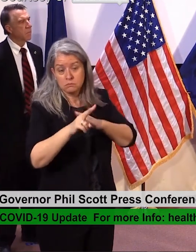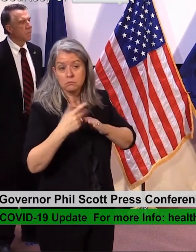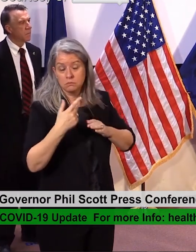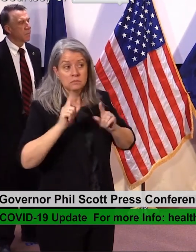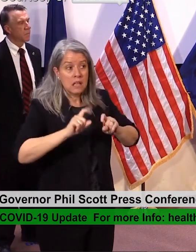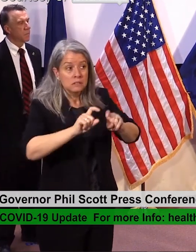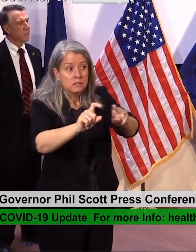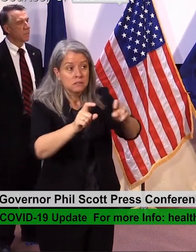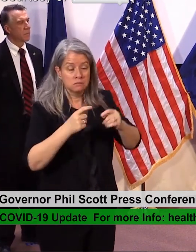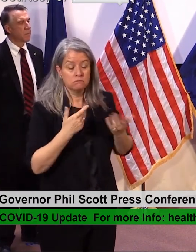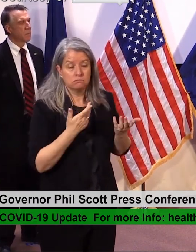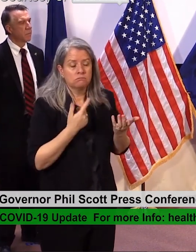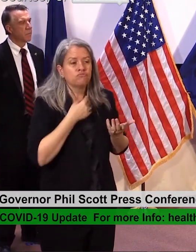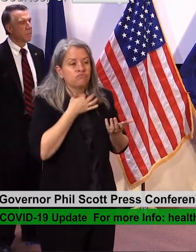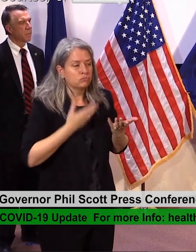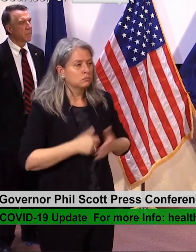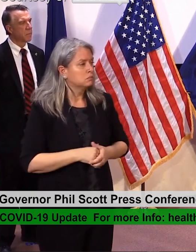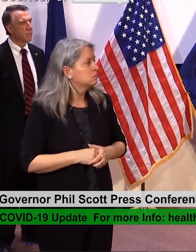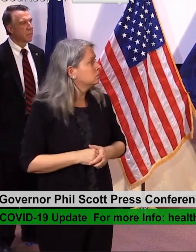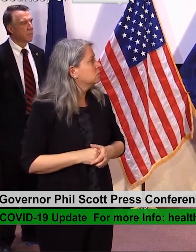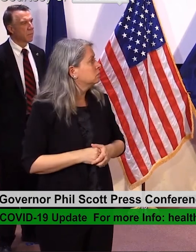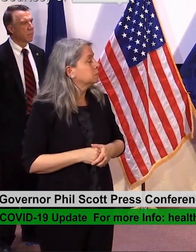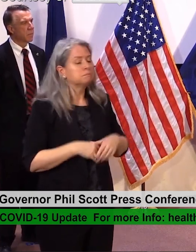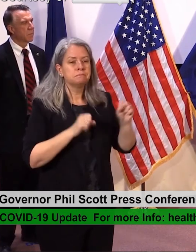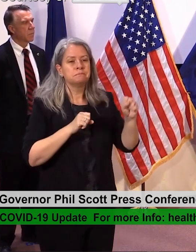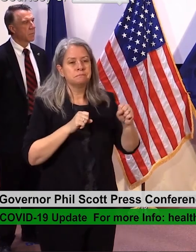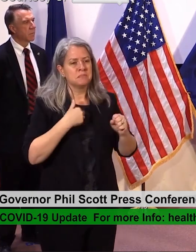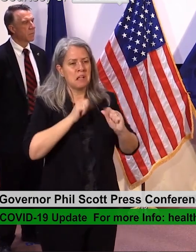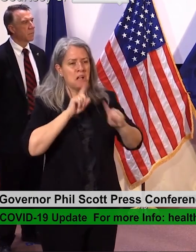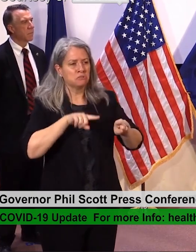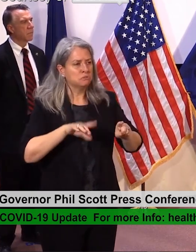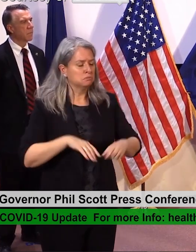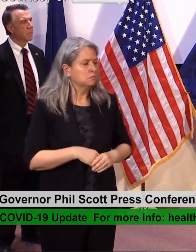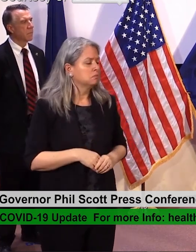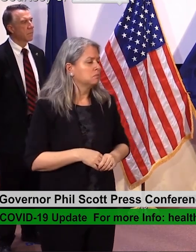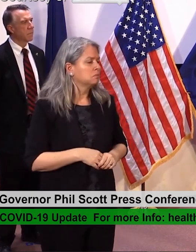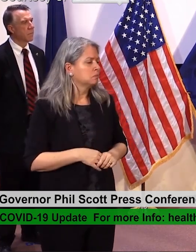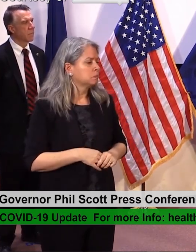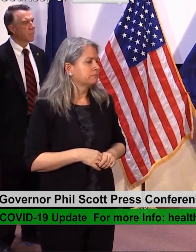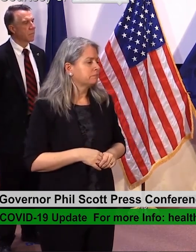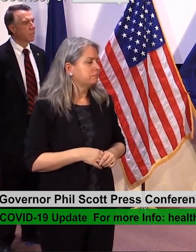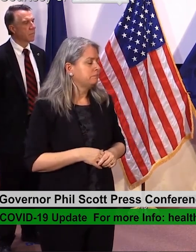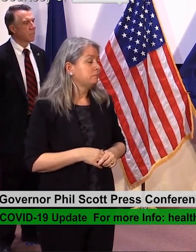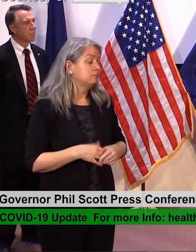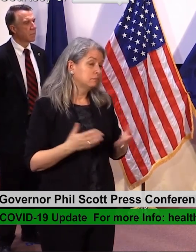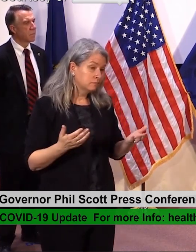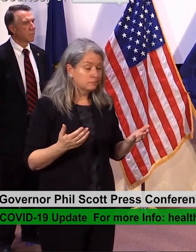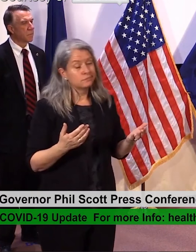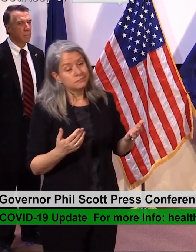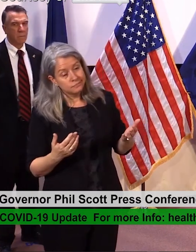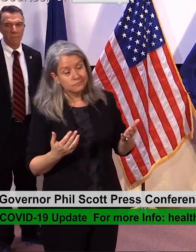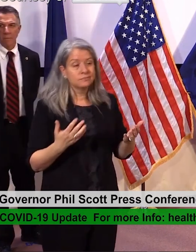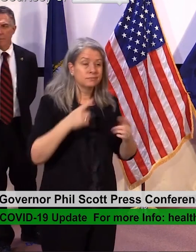testing, if you have the capacity for it. Sure. So depending on what scenario